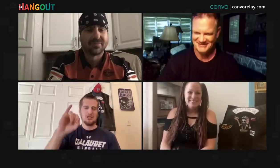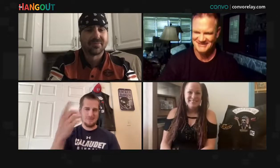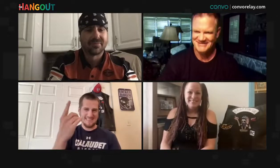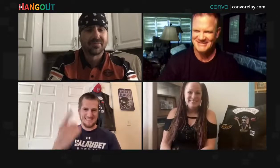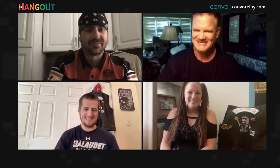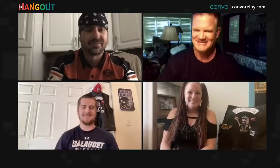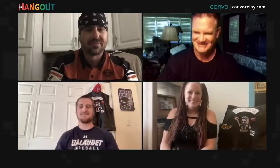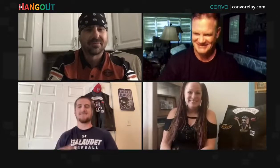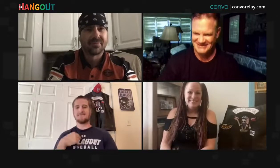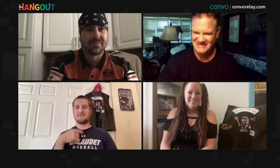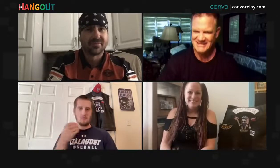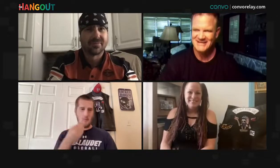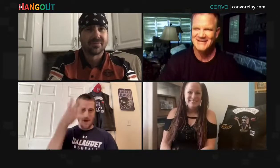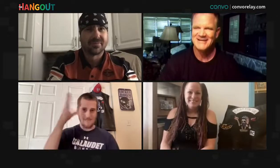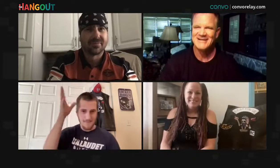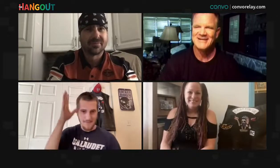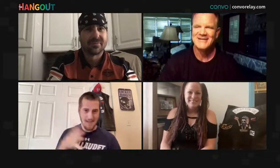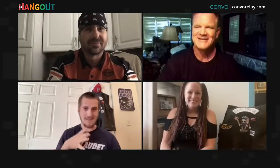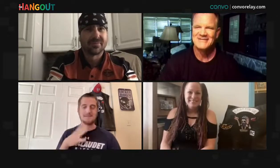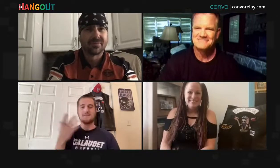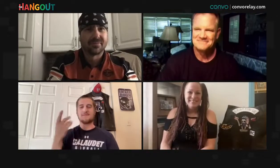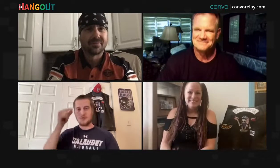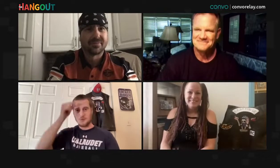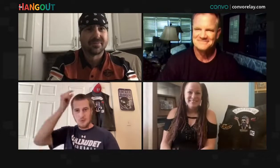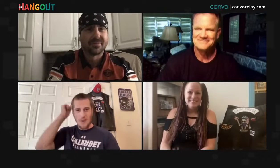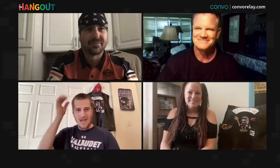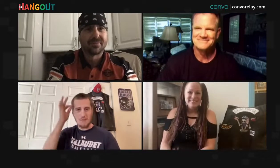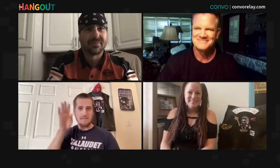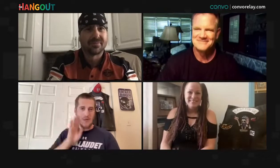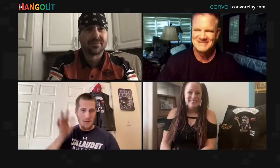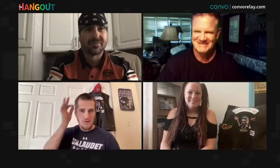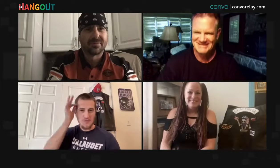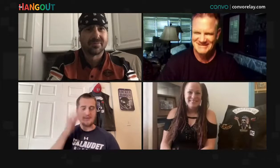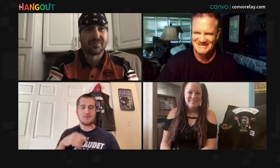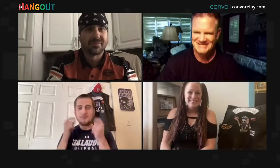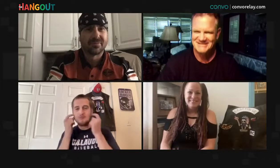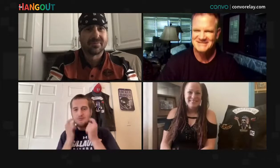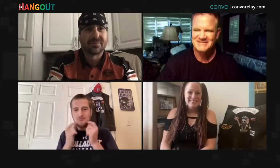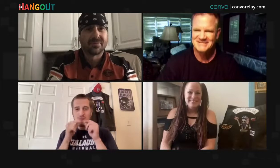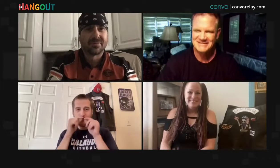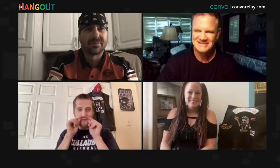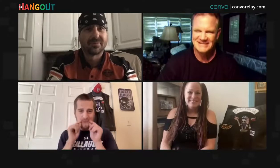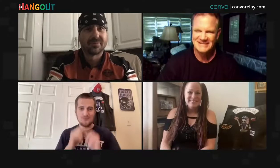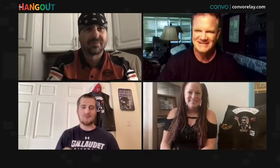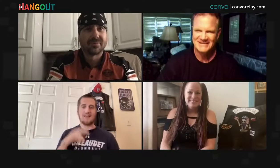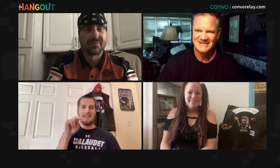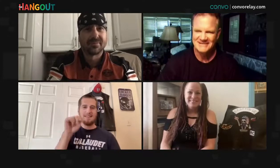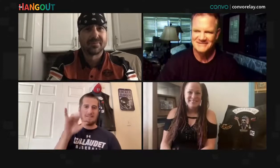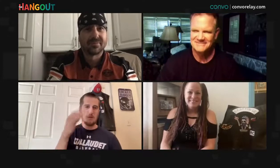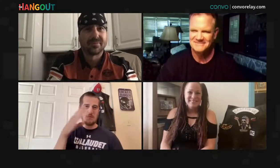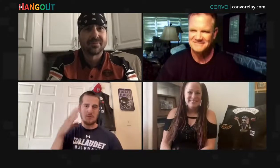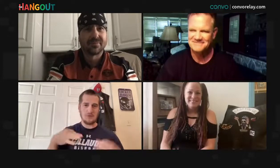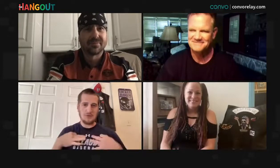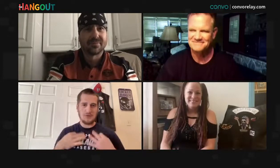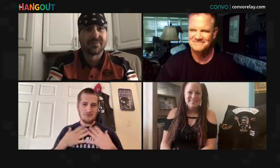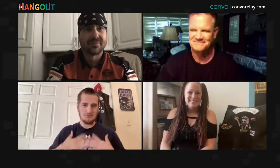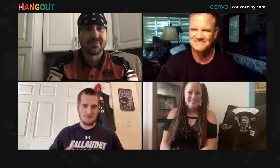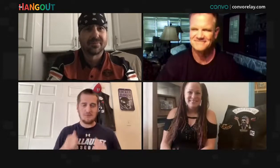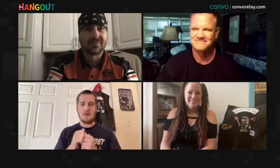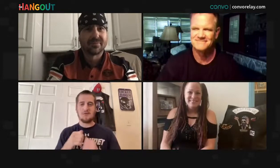Wiener. JD. I'm a white male, short brown hair with a beard and a navy